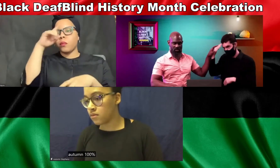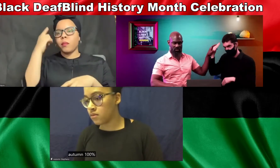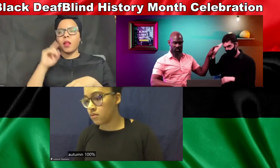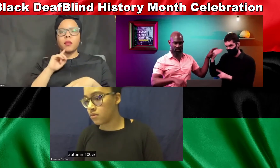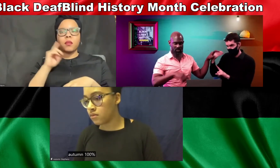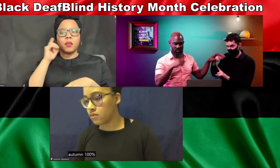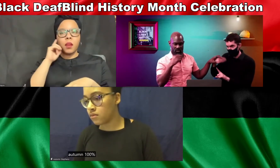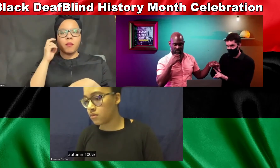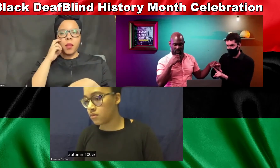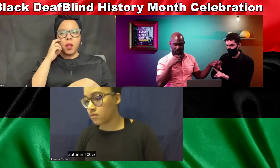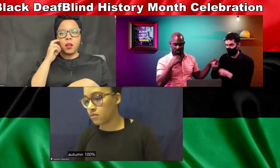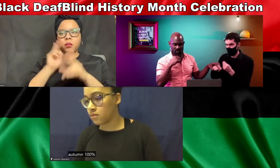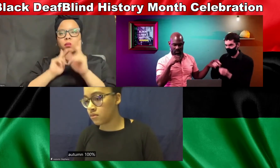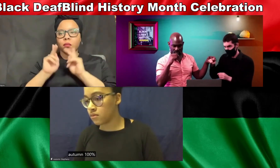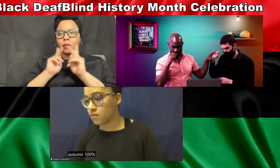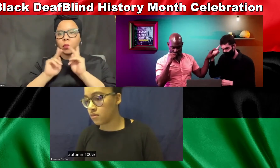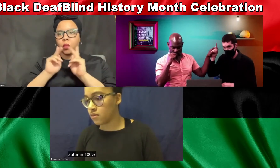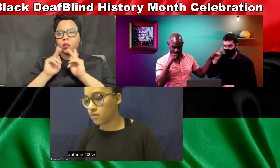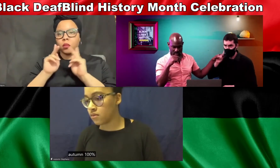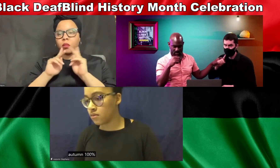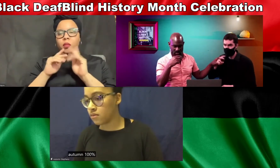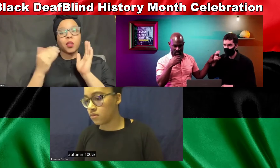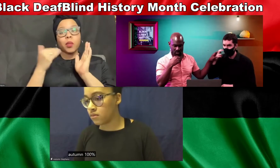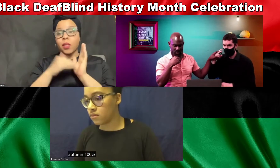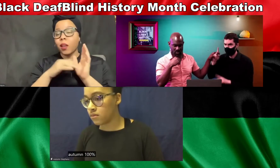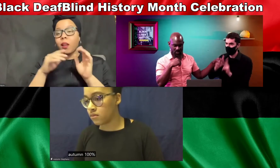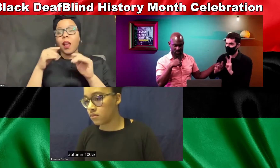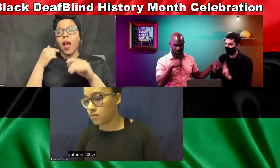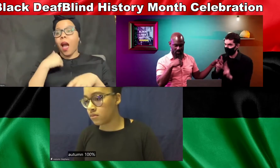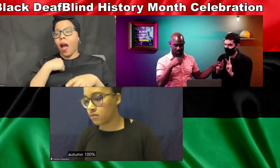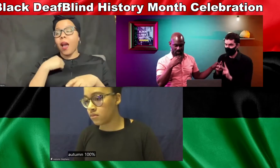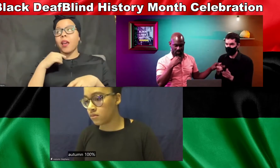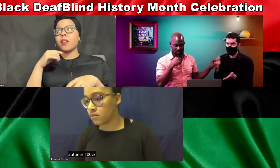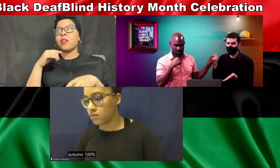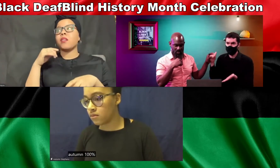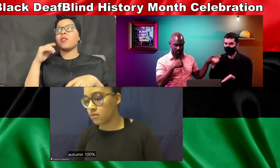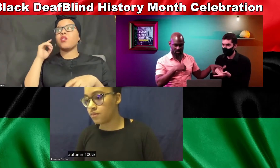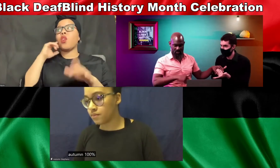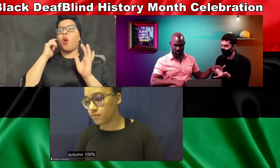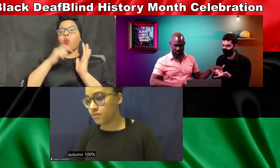Raising awareness and exposure to Black, deaf, blind people.